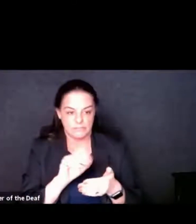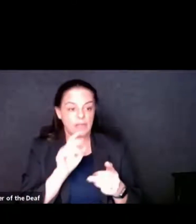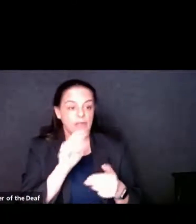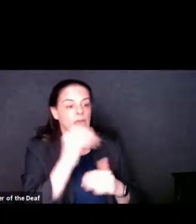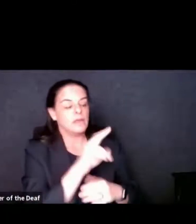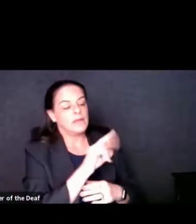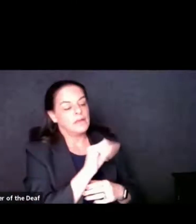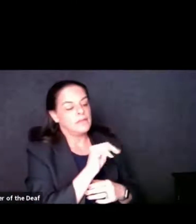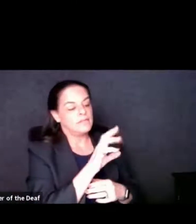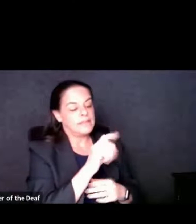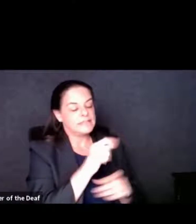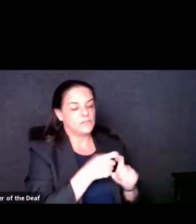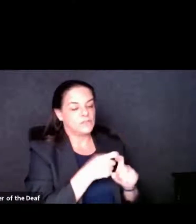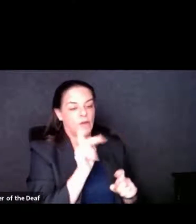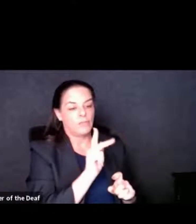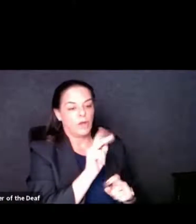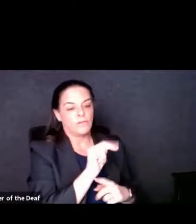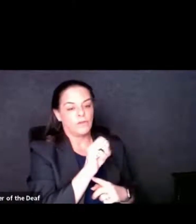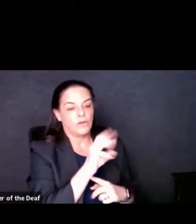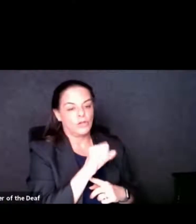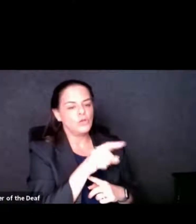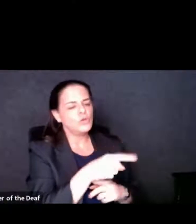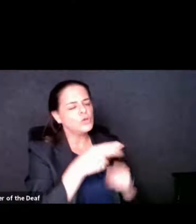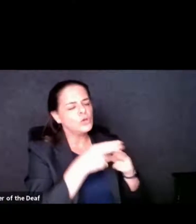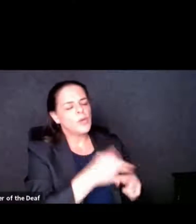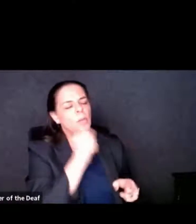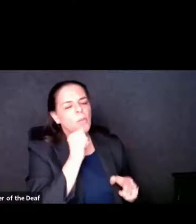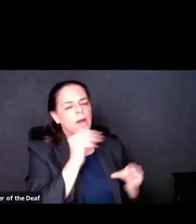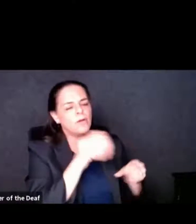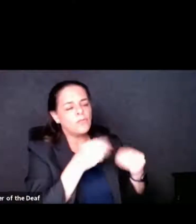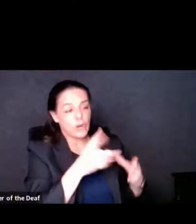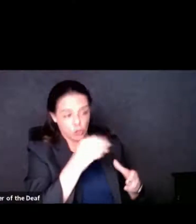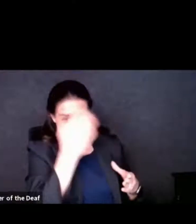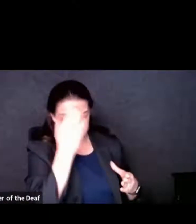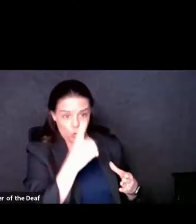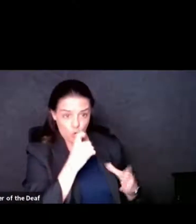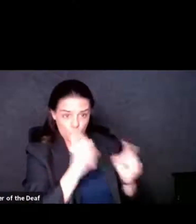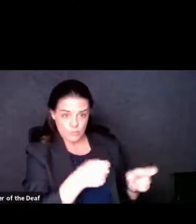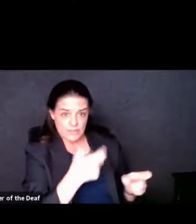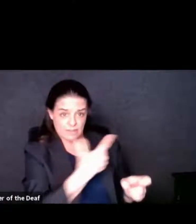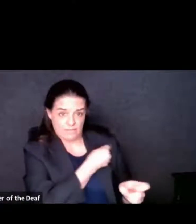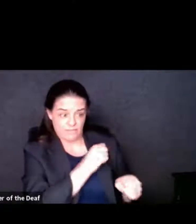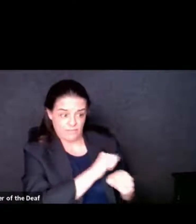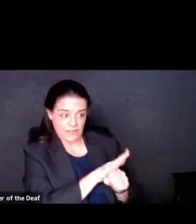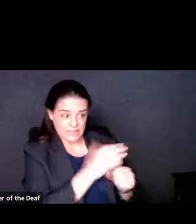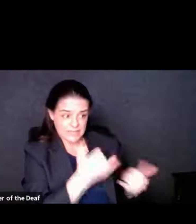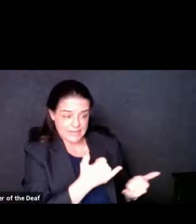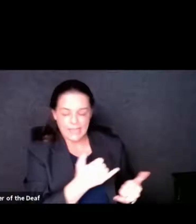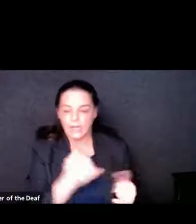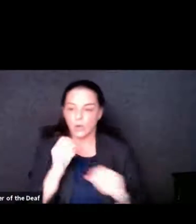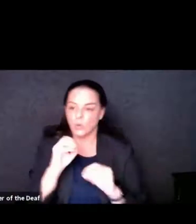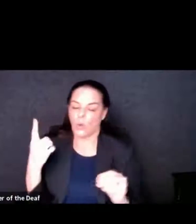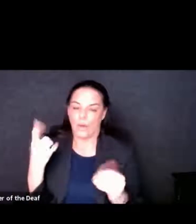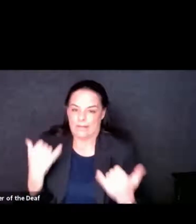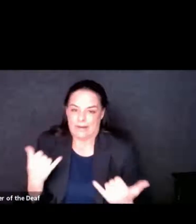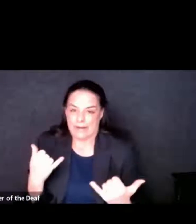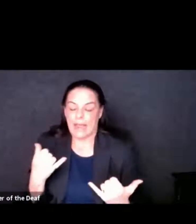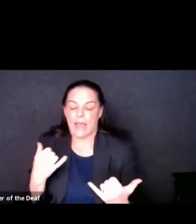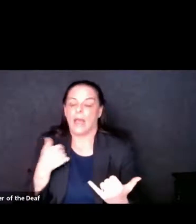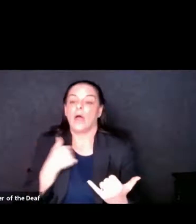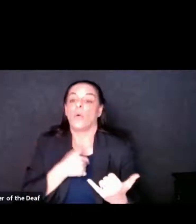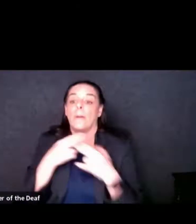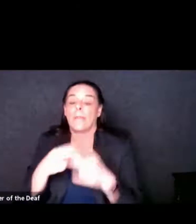private providers. Do you know which ones are currently distributing vaccine? There's not any right now. The mention of this was that we are looking forward to the